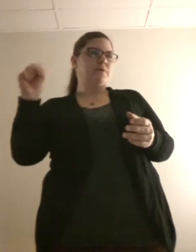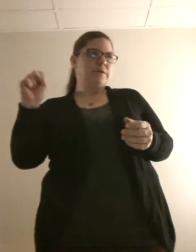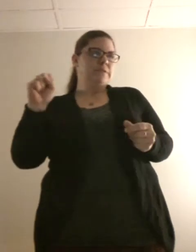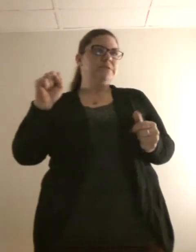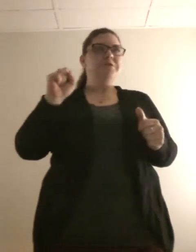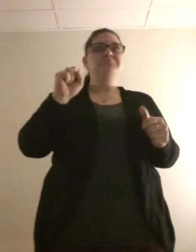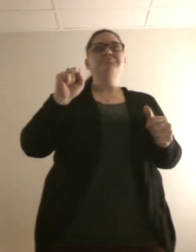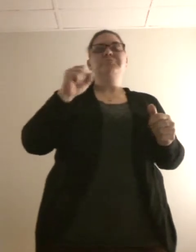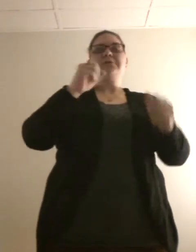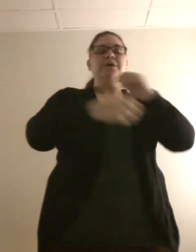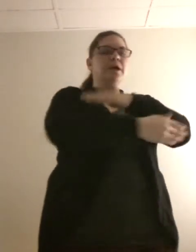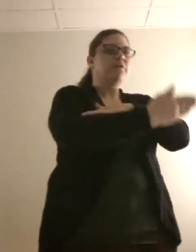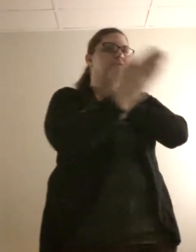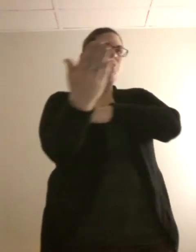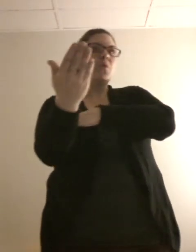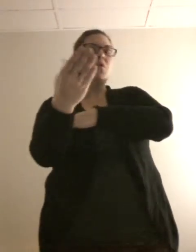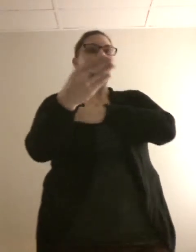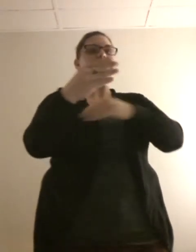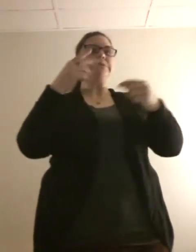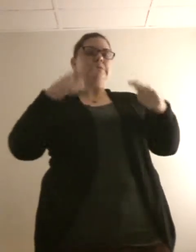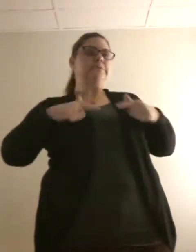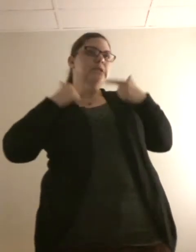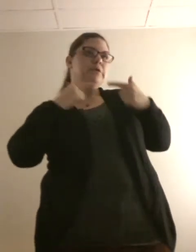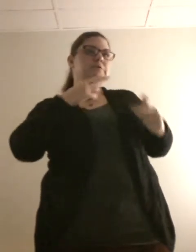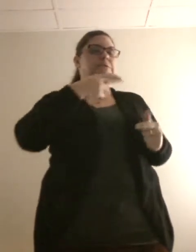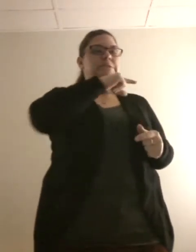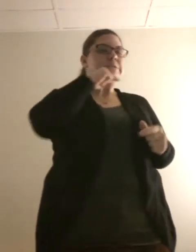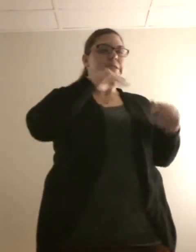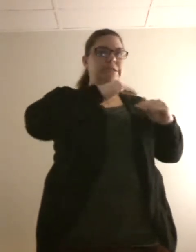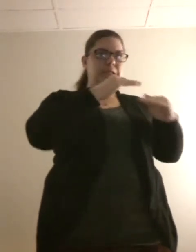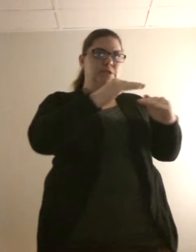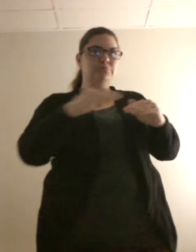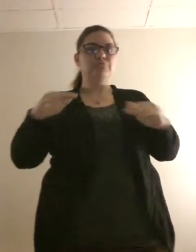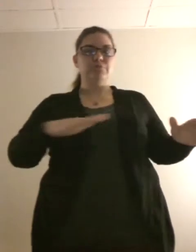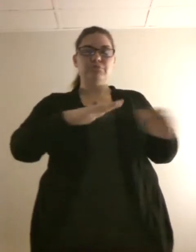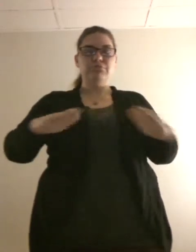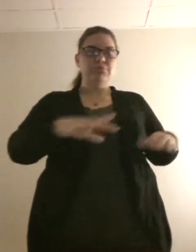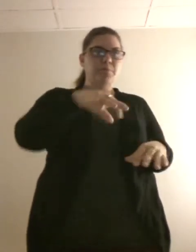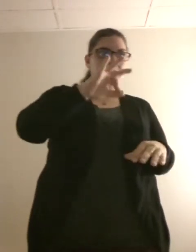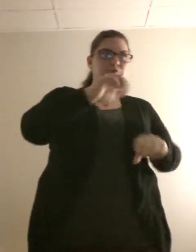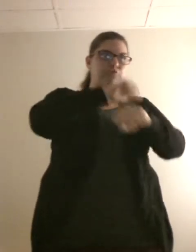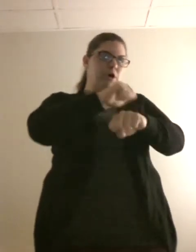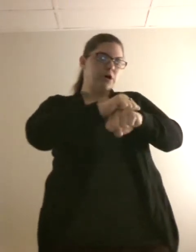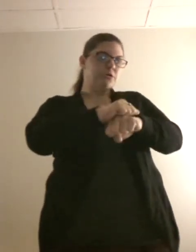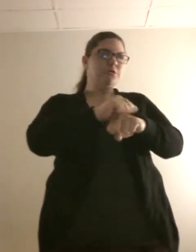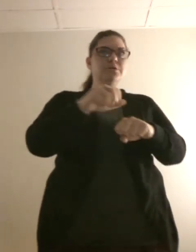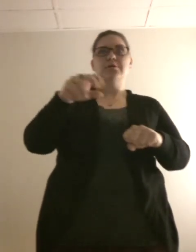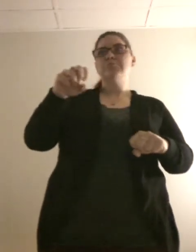or sometimes skulls and bones that were left just lying around. And she would pick them up and she would take them back to her